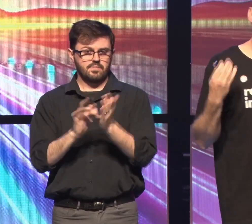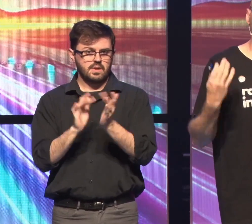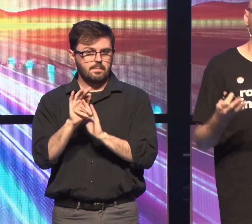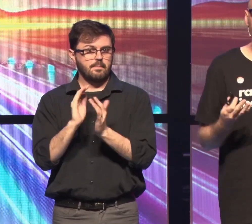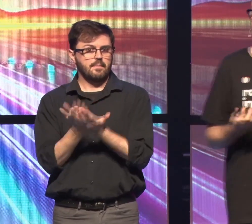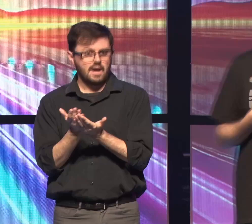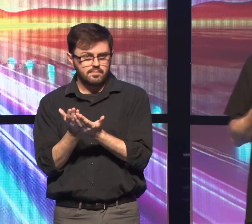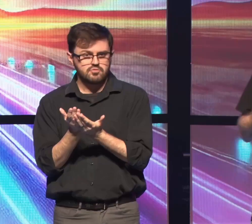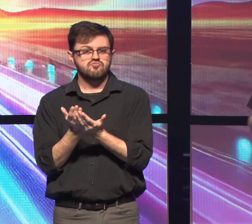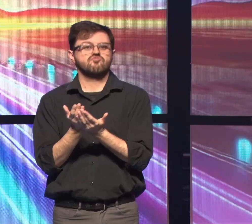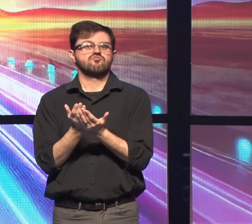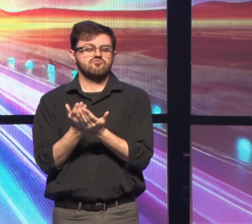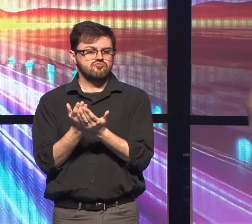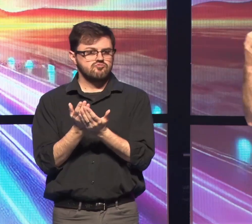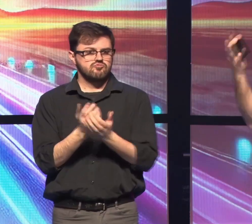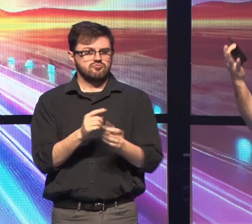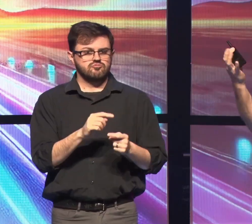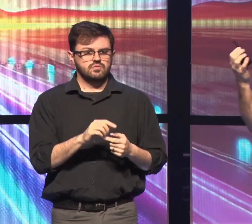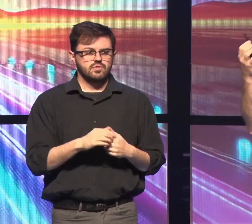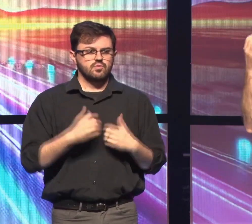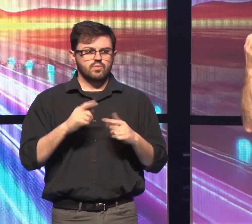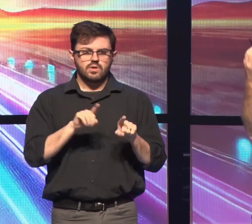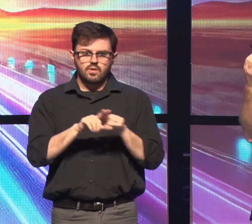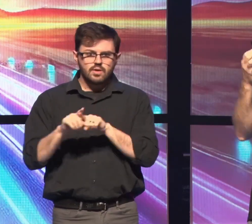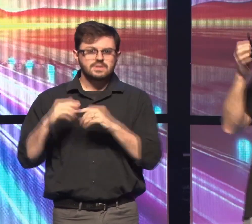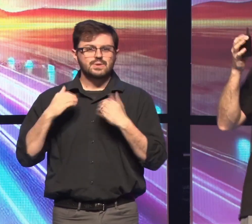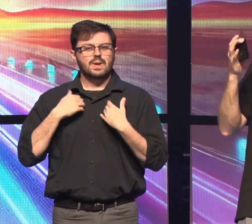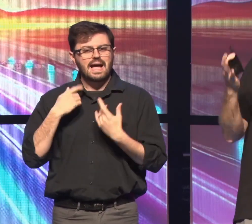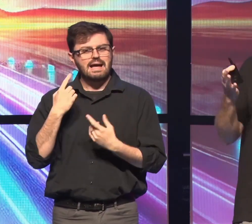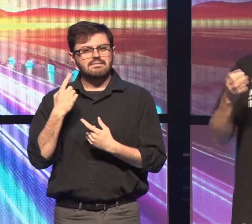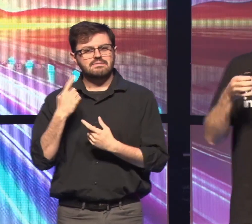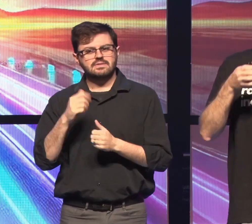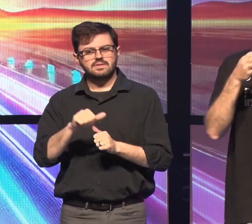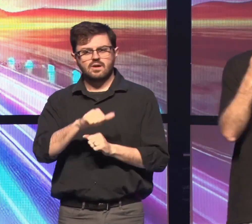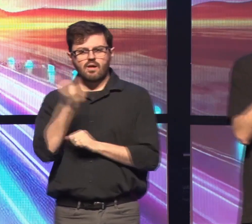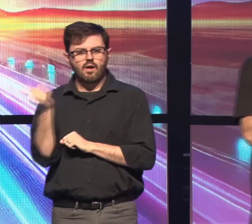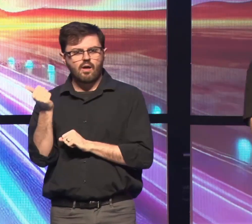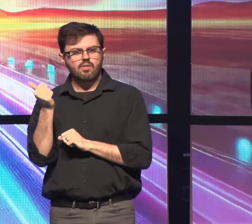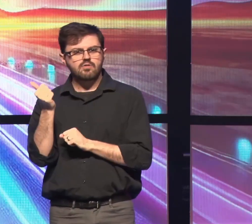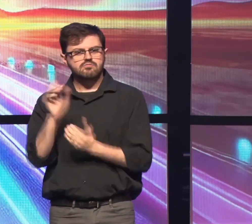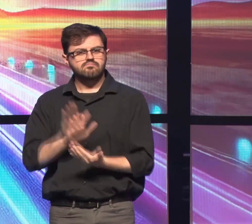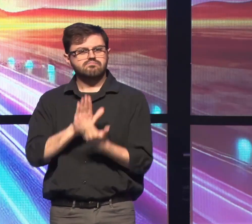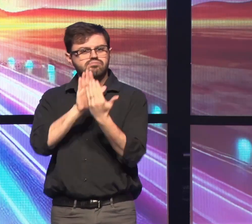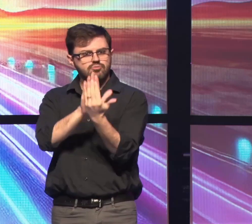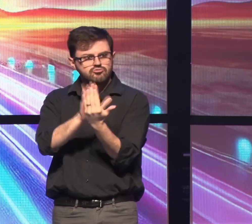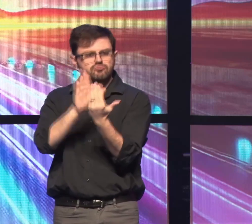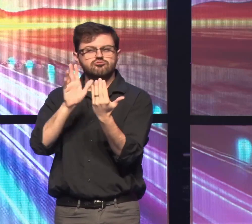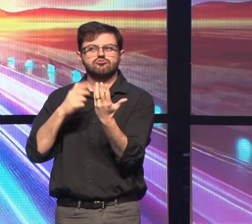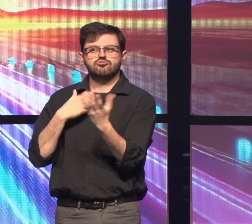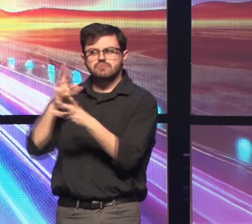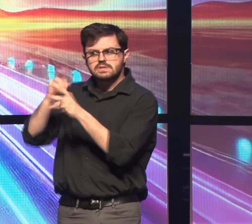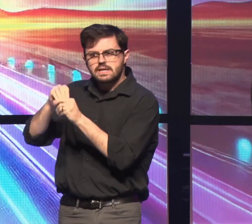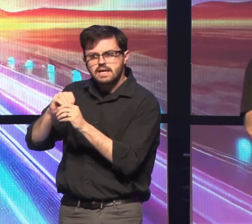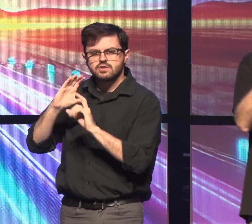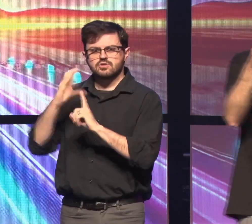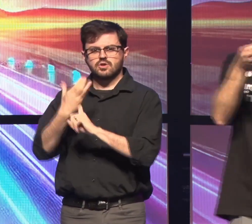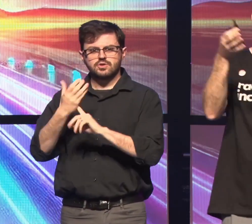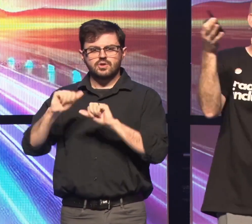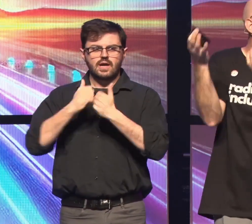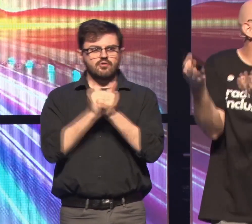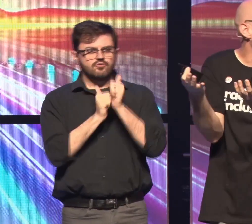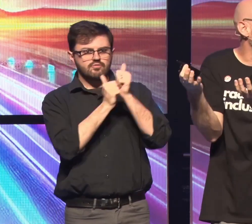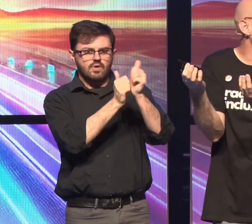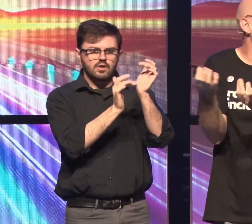answer to this question of how to engage with culture and be kind of loyal and have an allegiance to like Jesus, but also kind